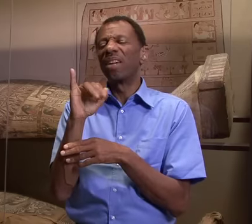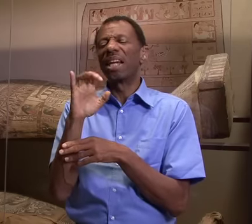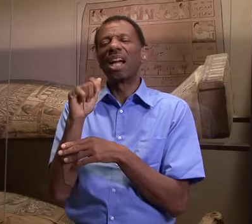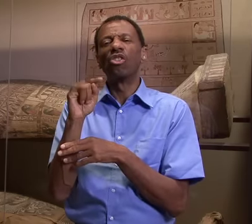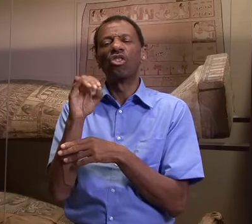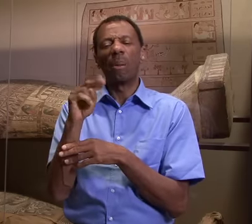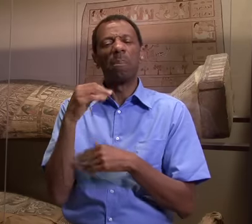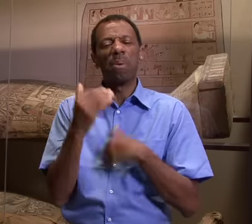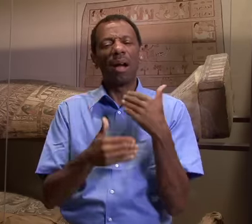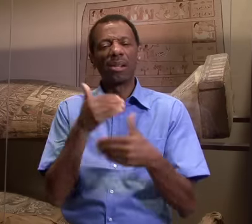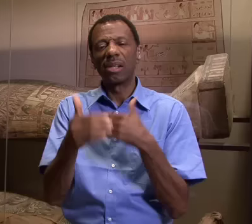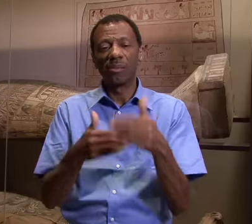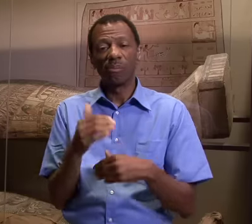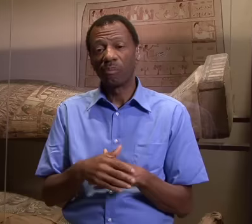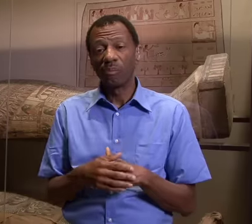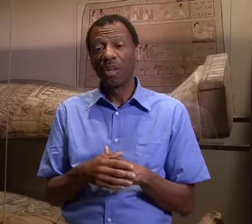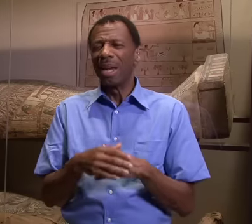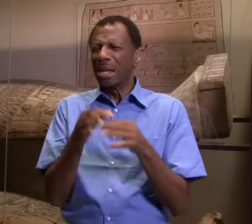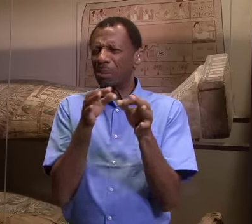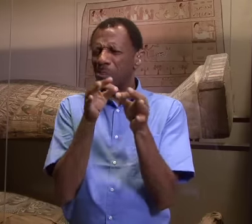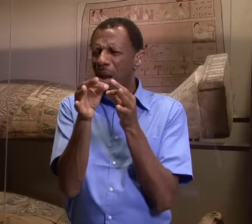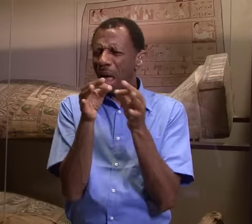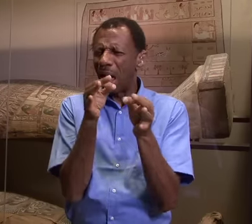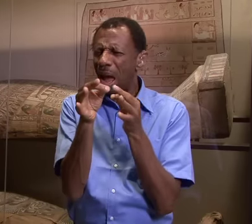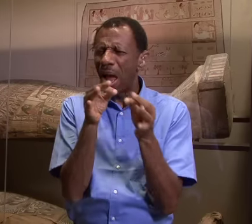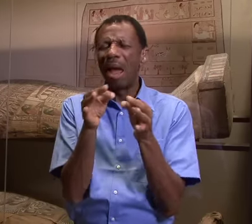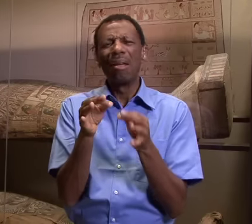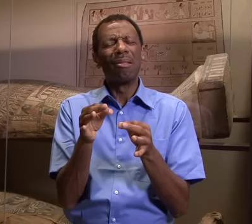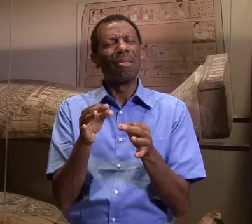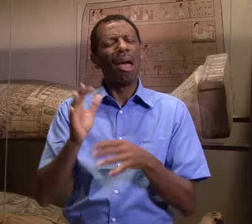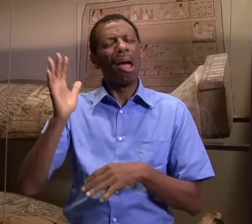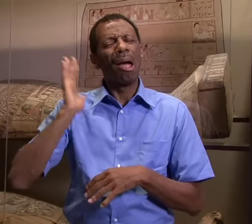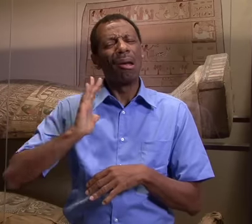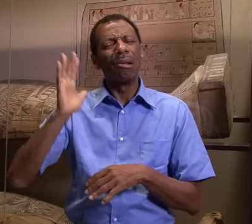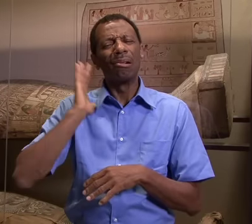and materials used in the mummification process.